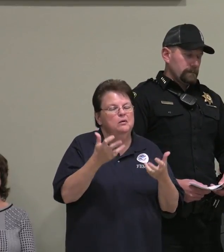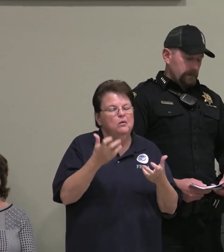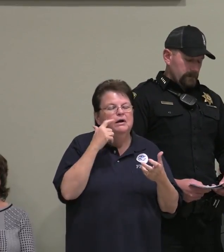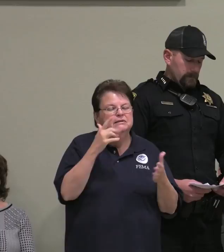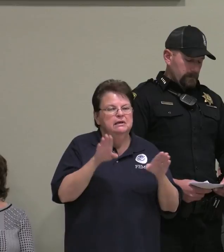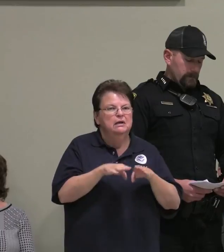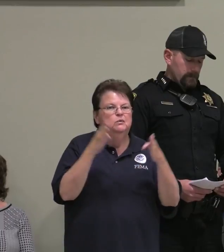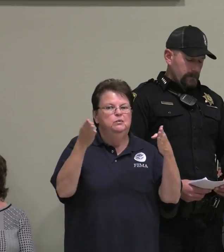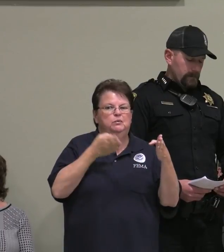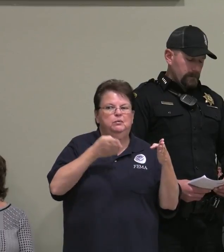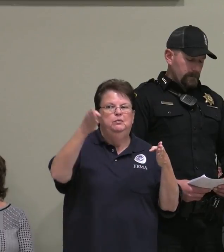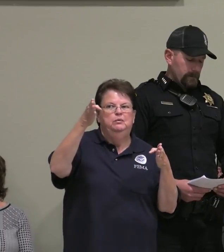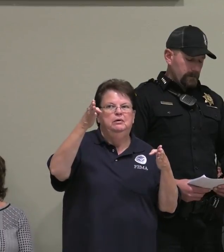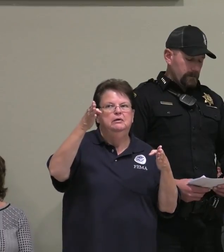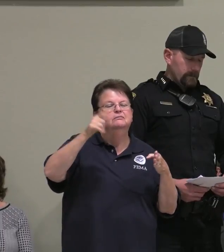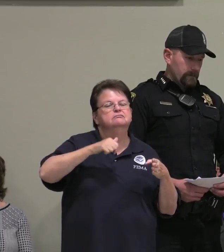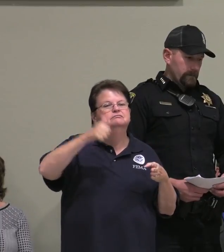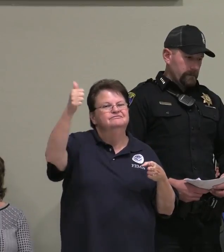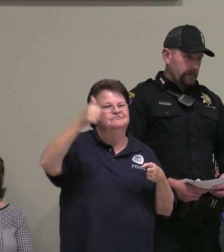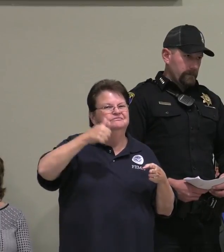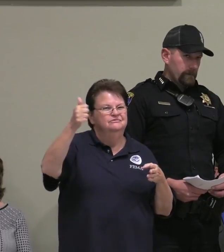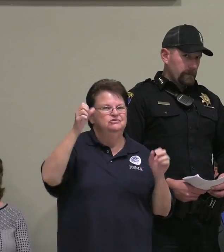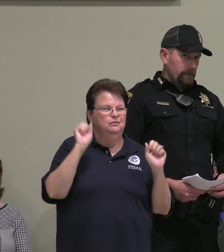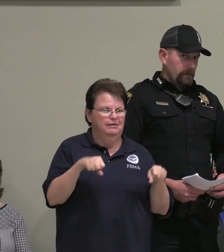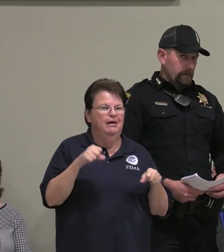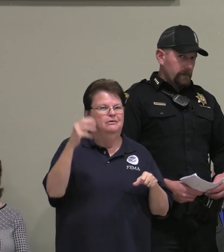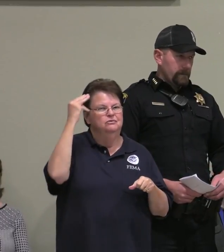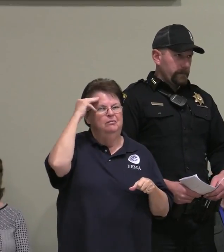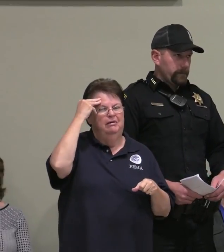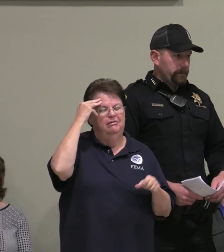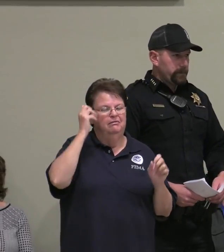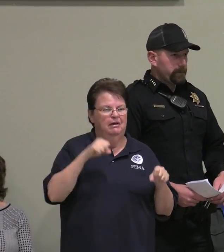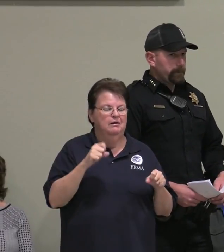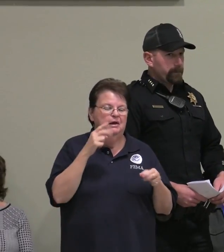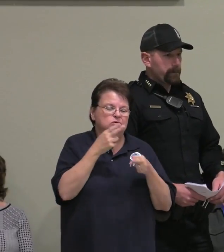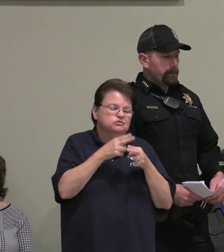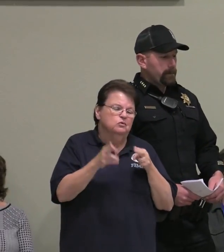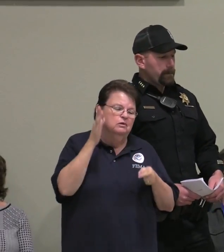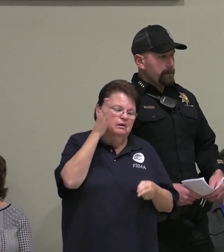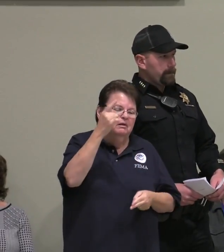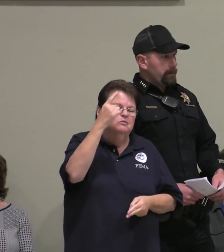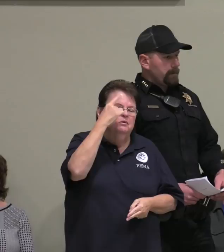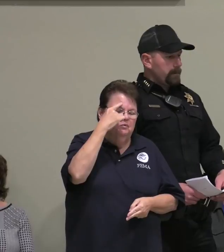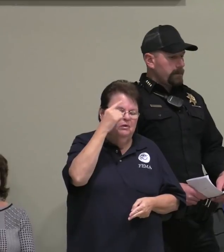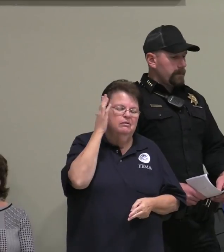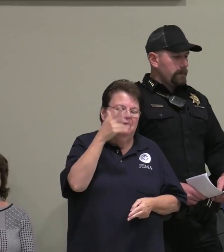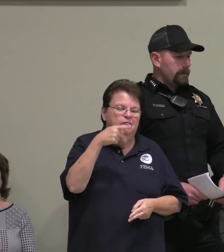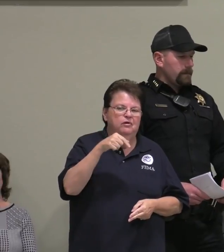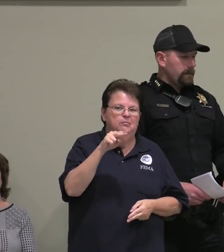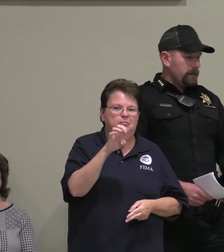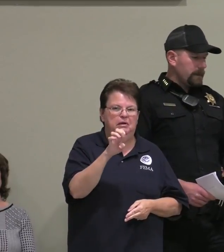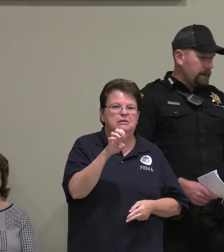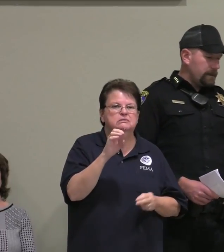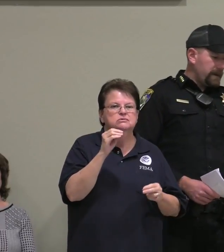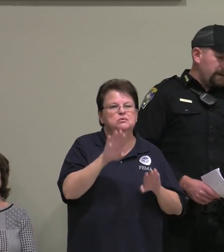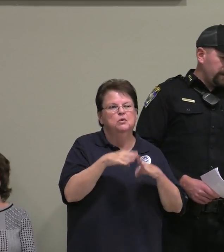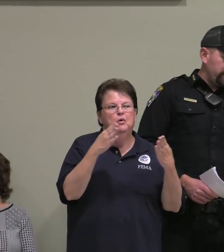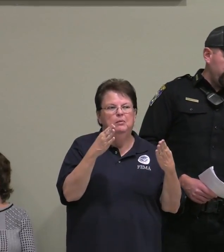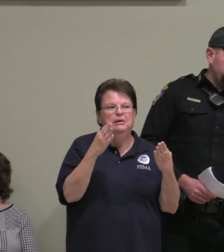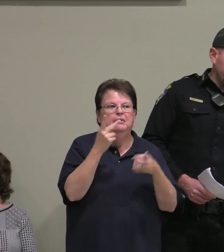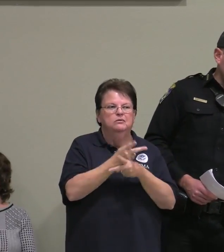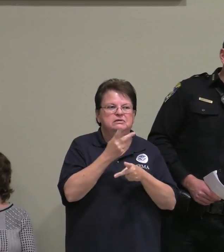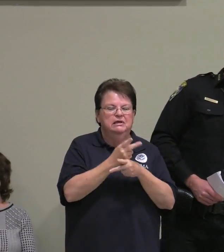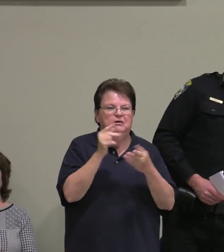get a thoroughfare open. I believe strongly that in a very short period of time, we're going to have Pence open and that will take care of that particular problem.